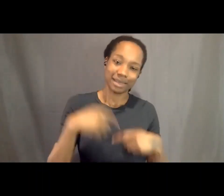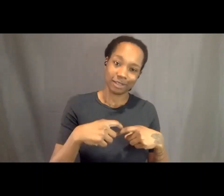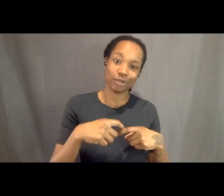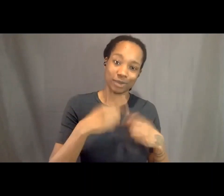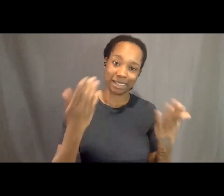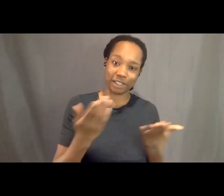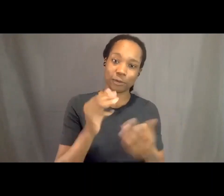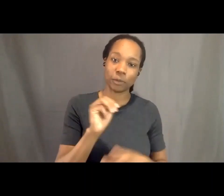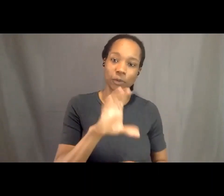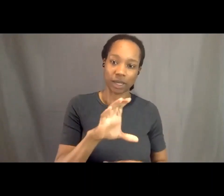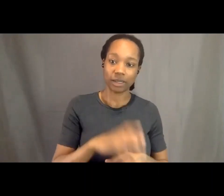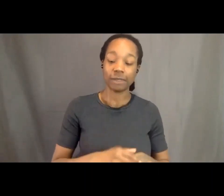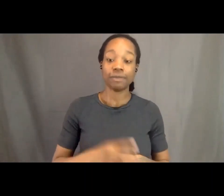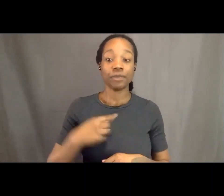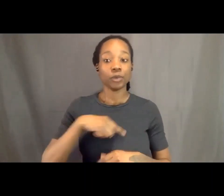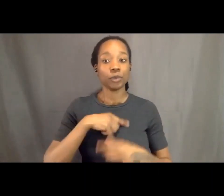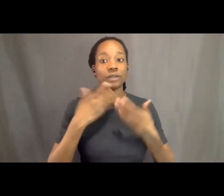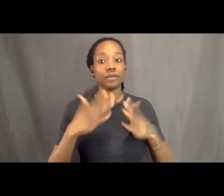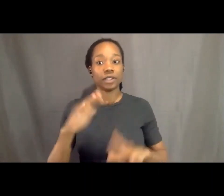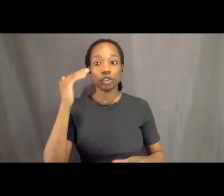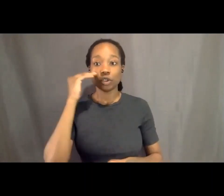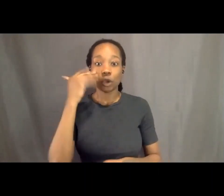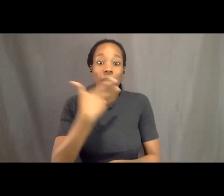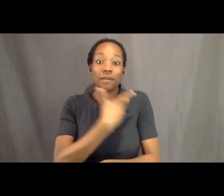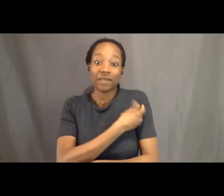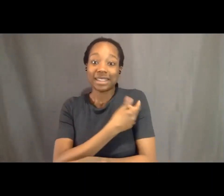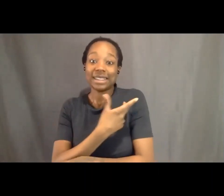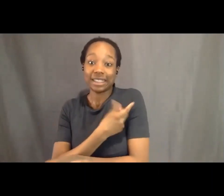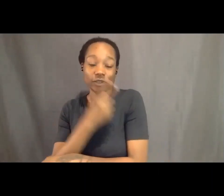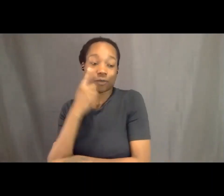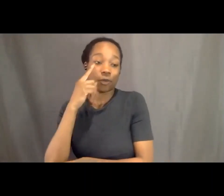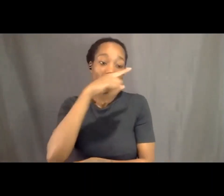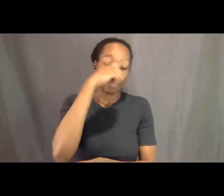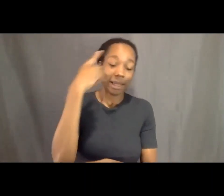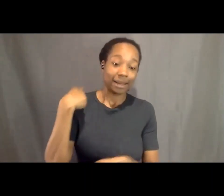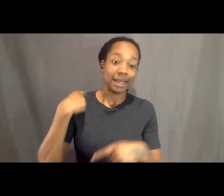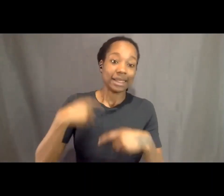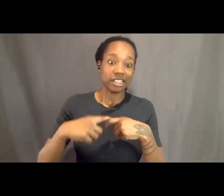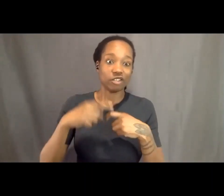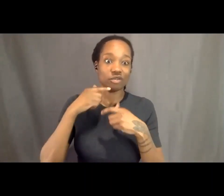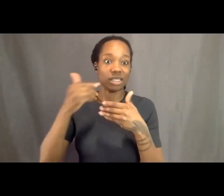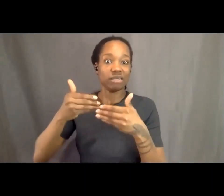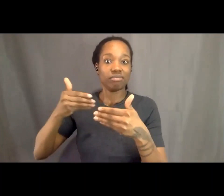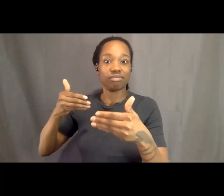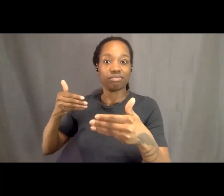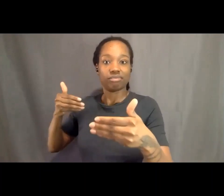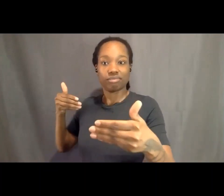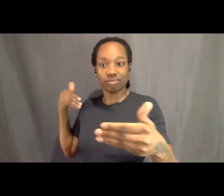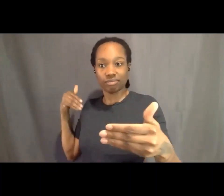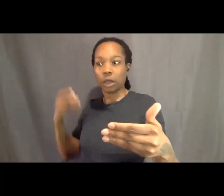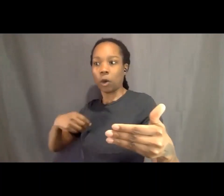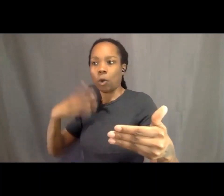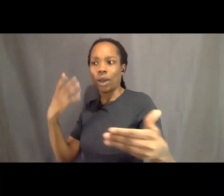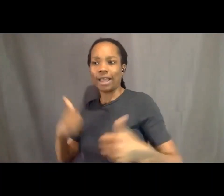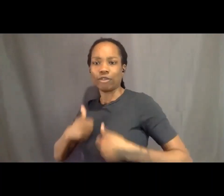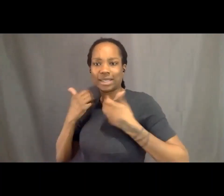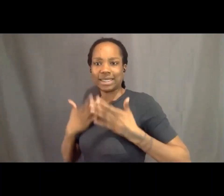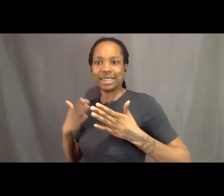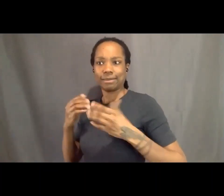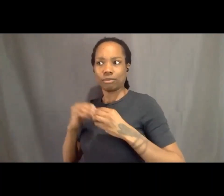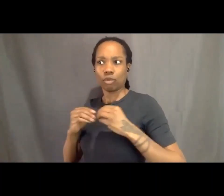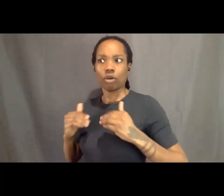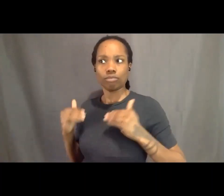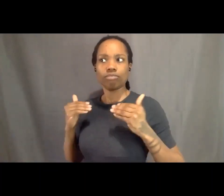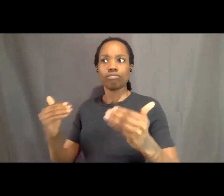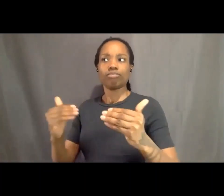of Blacks and Latinos are lagging behind white residents. And so we asked the question why. One of those is because we perhaps are not